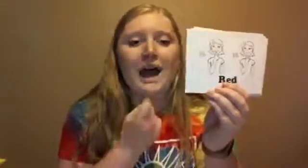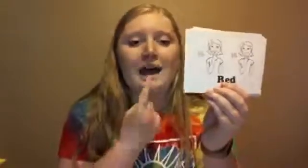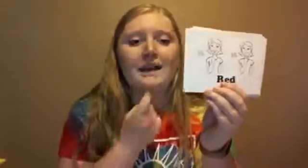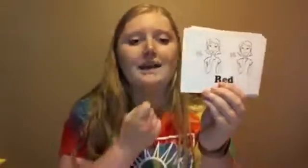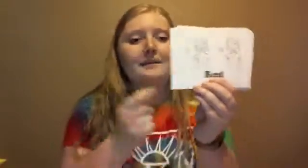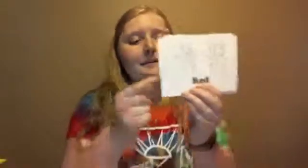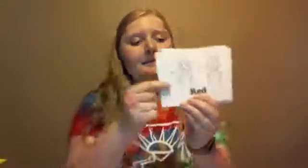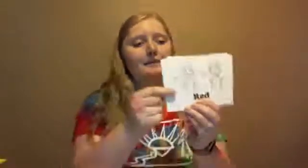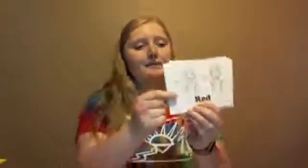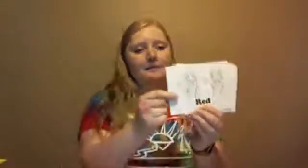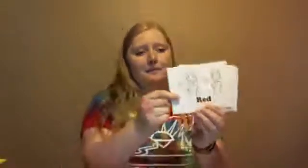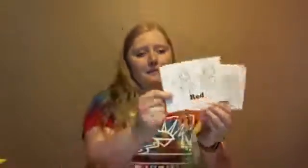red,